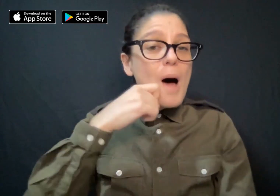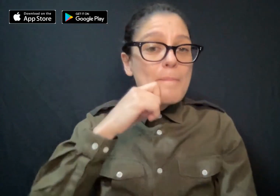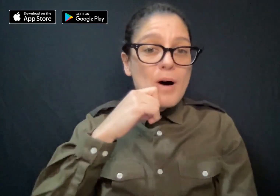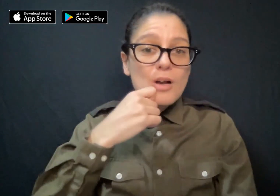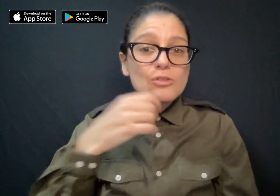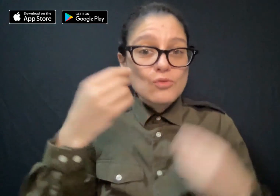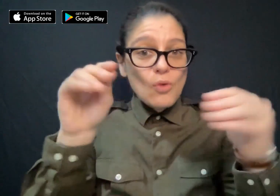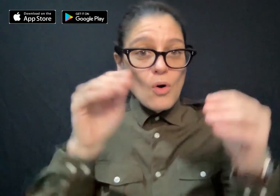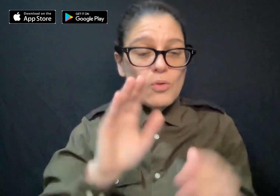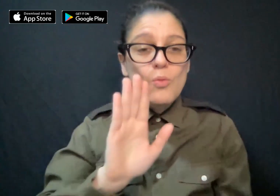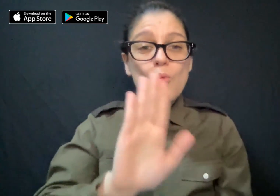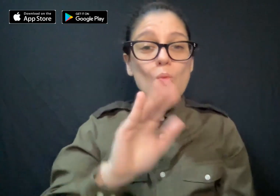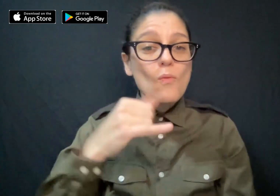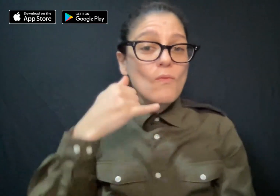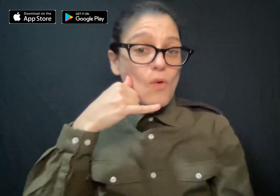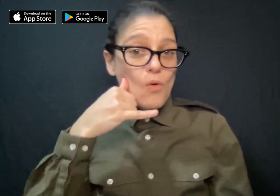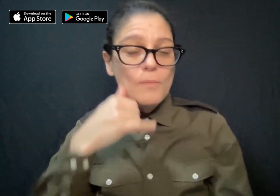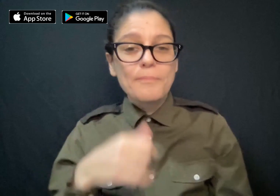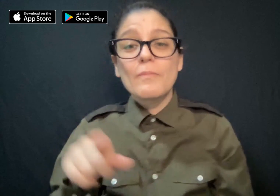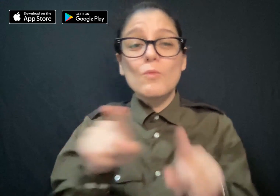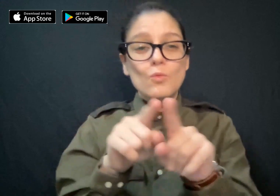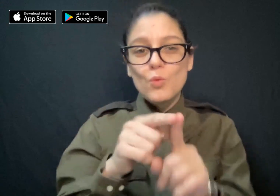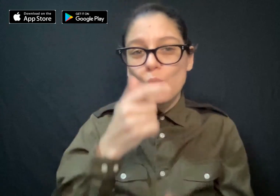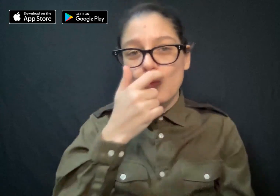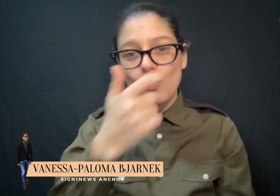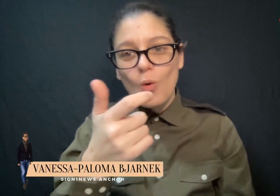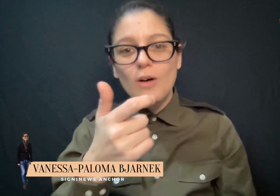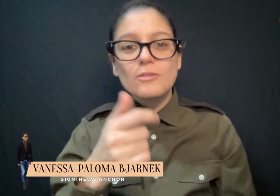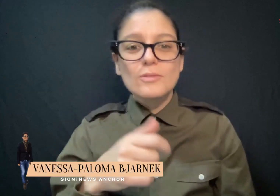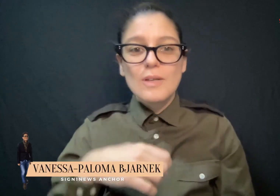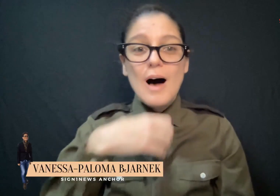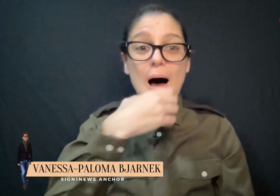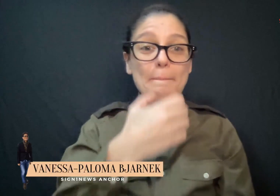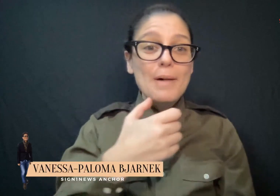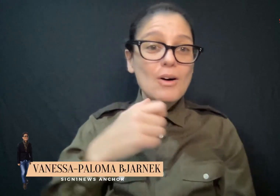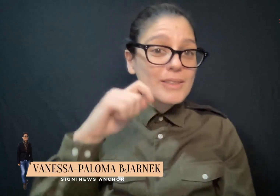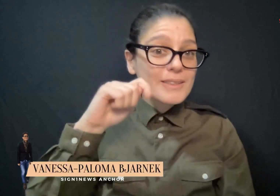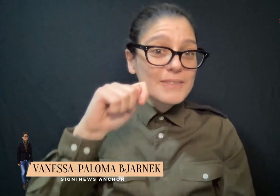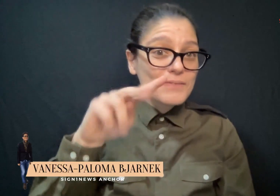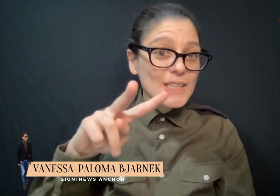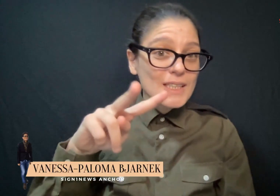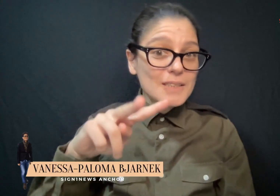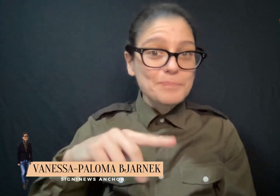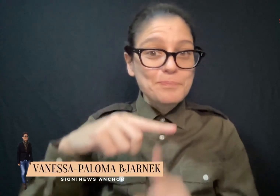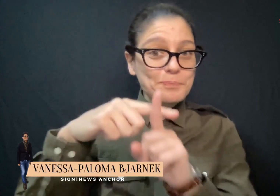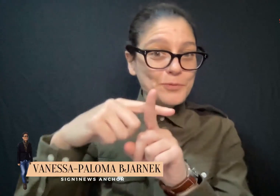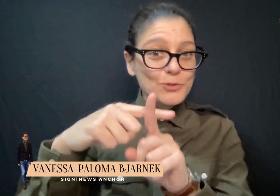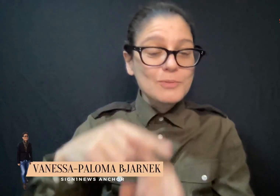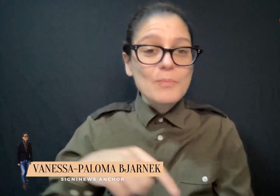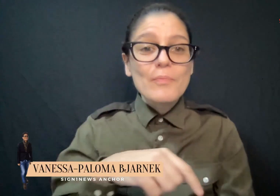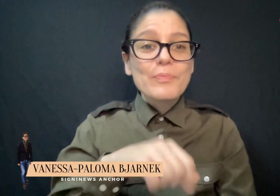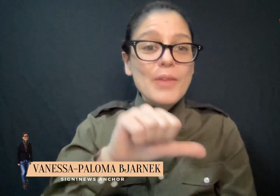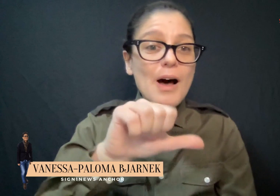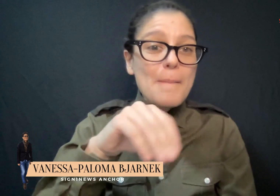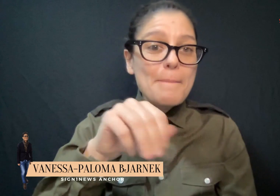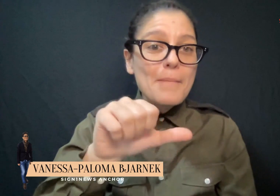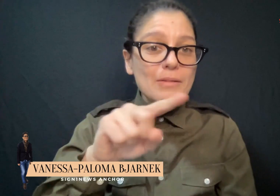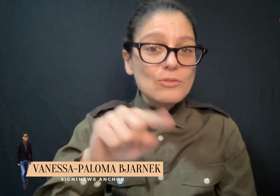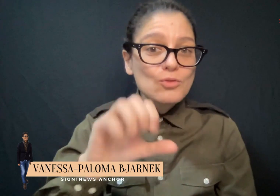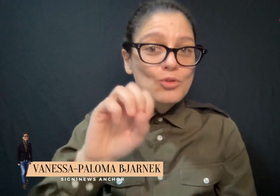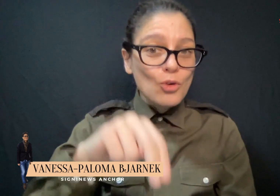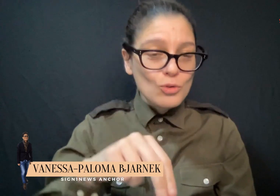sprinkles on the outside and inside. They will be on sale starting January 31st. Hold